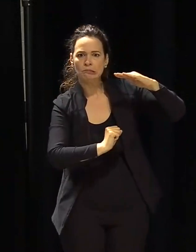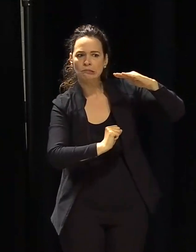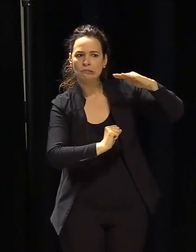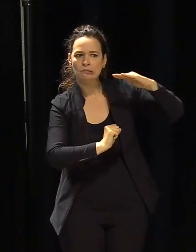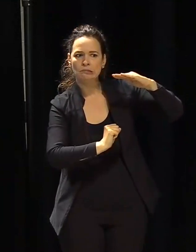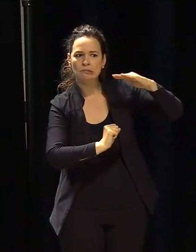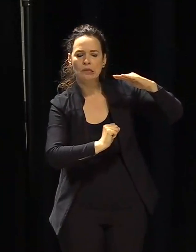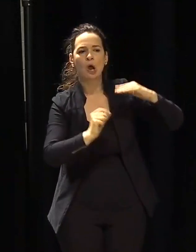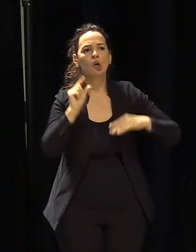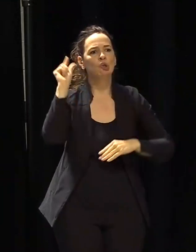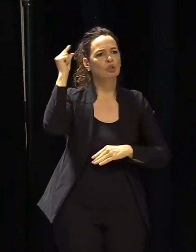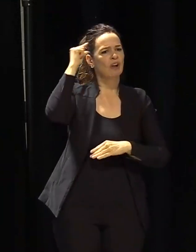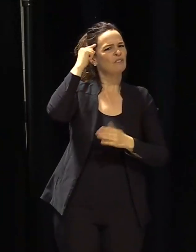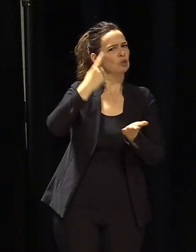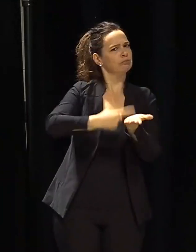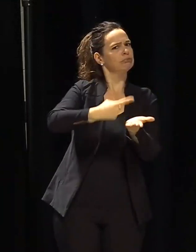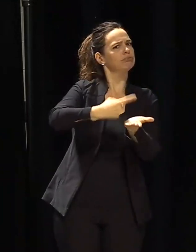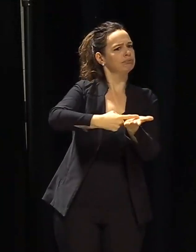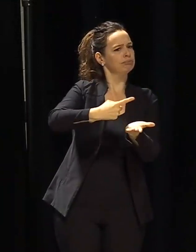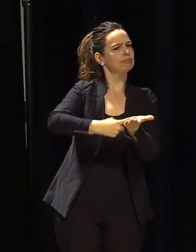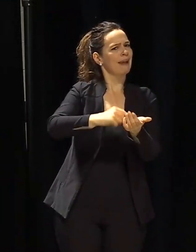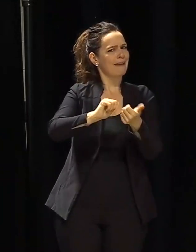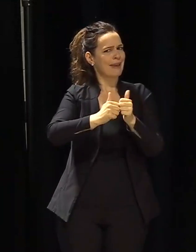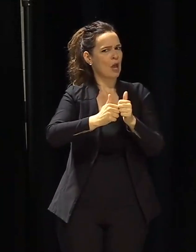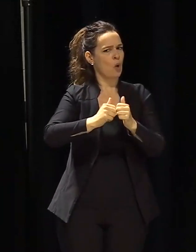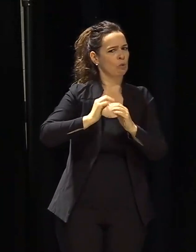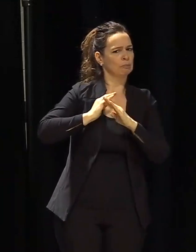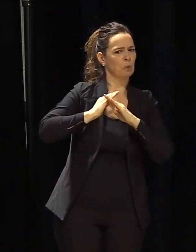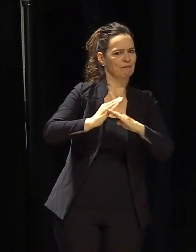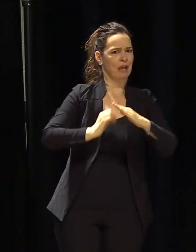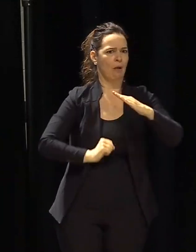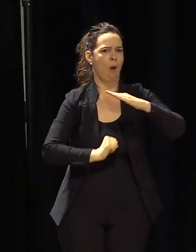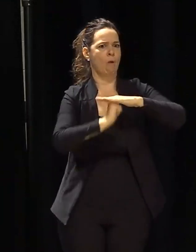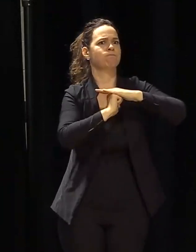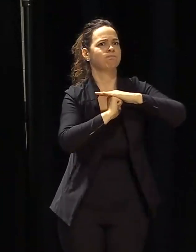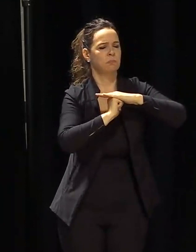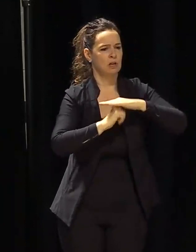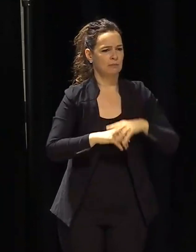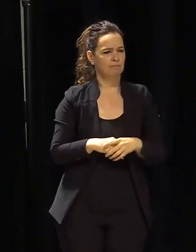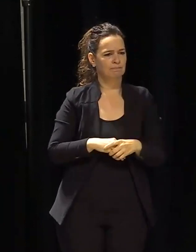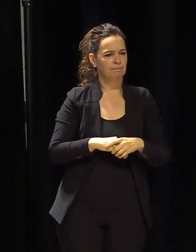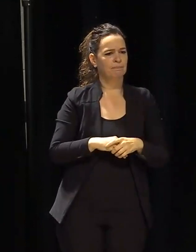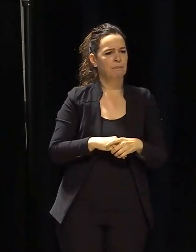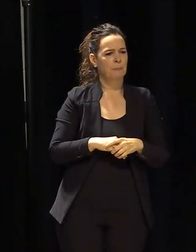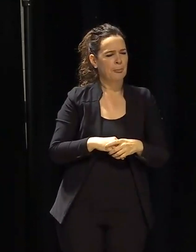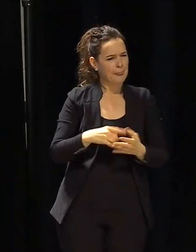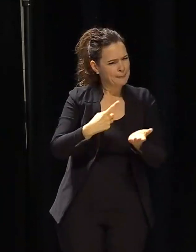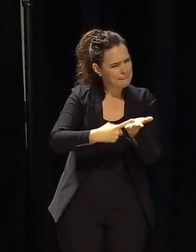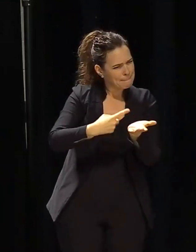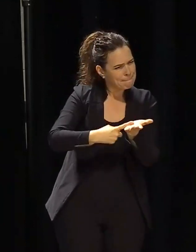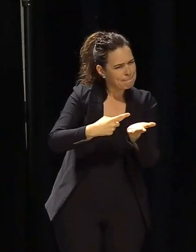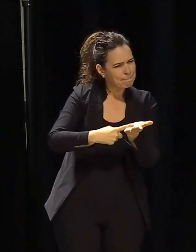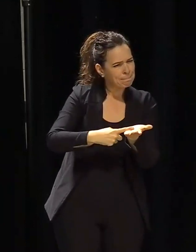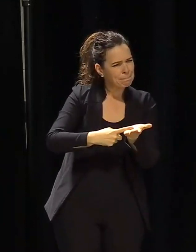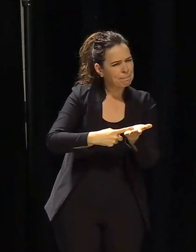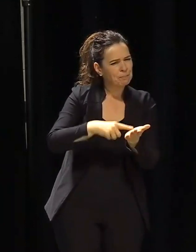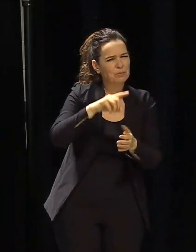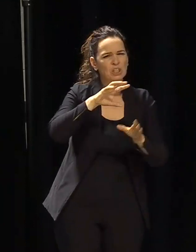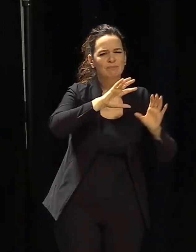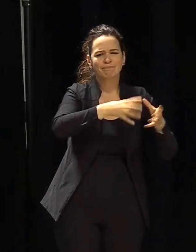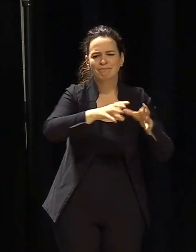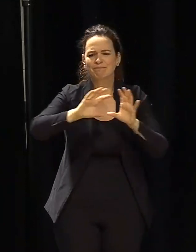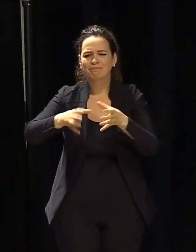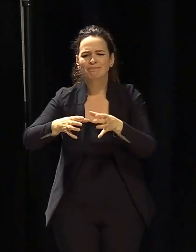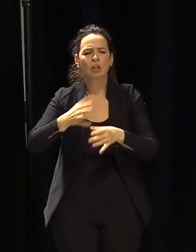way the state is pivoting as well. They are talking about what happens with these zones. If you hit